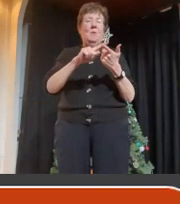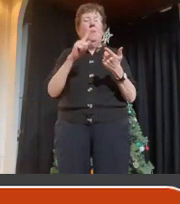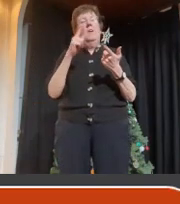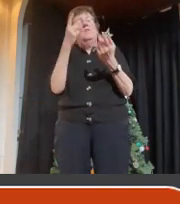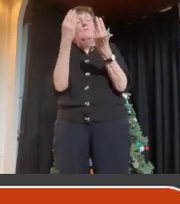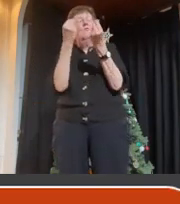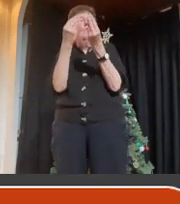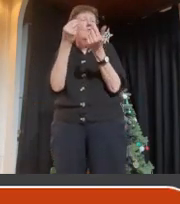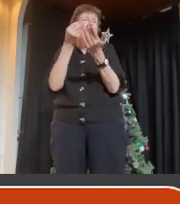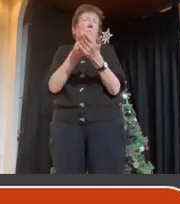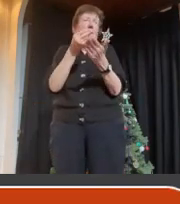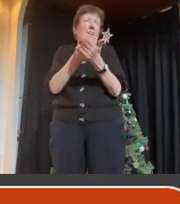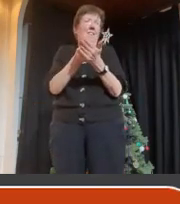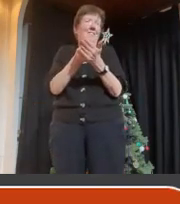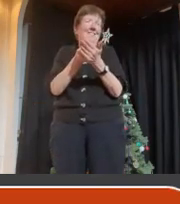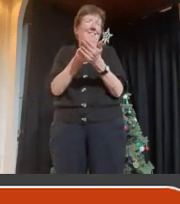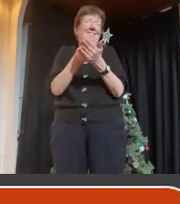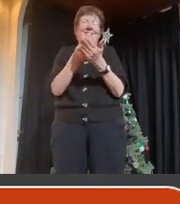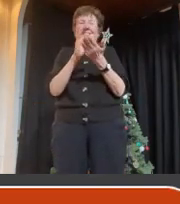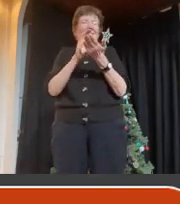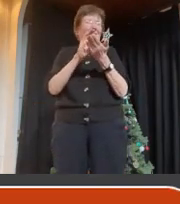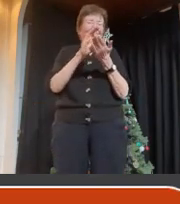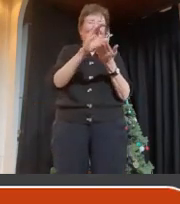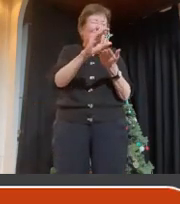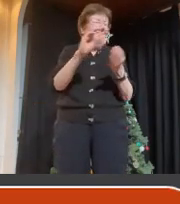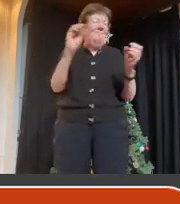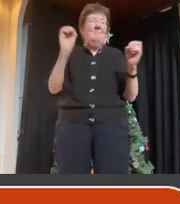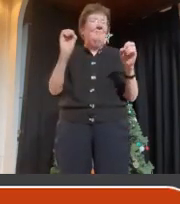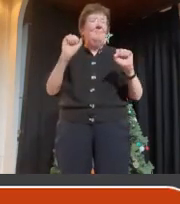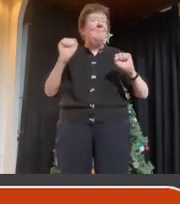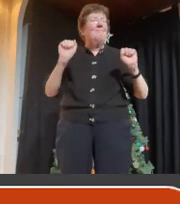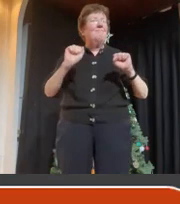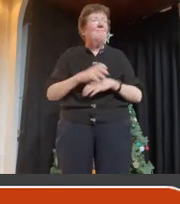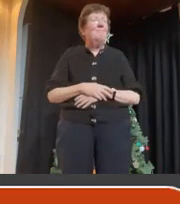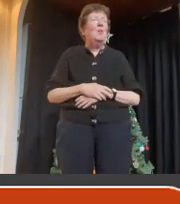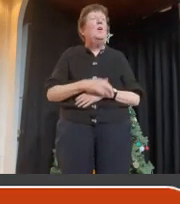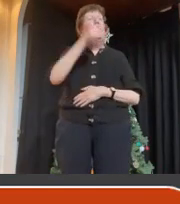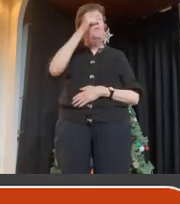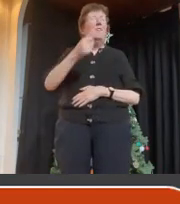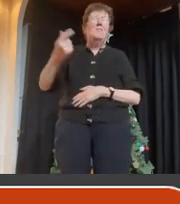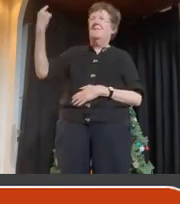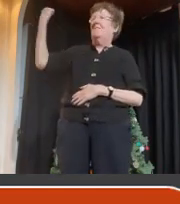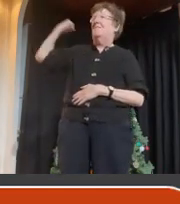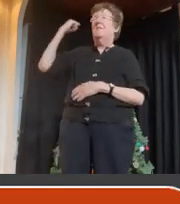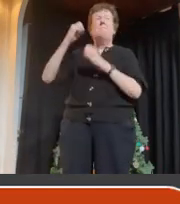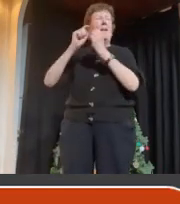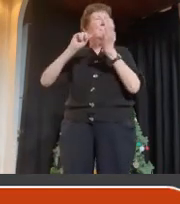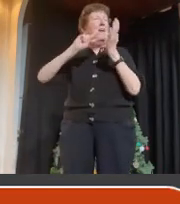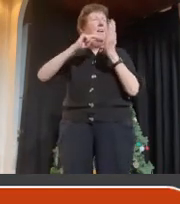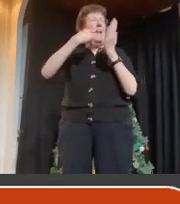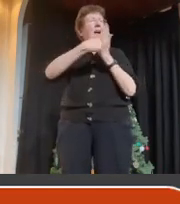The second finding I want to talk about is in terms of resources, and we're talking about money and funding that just does not